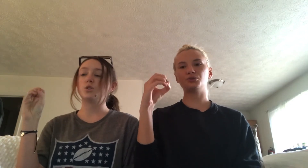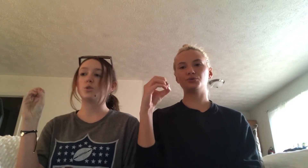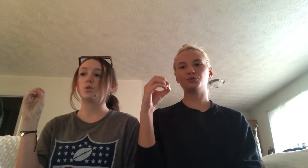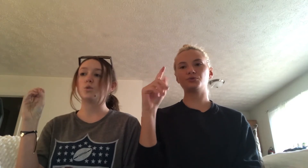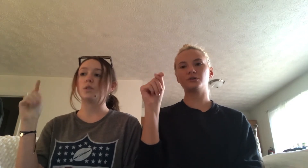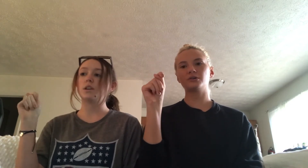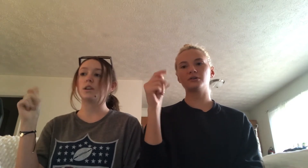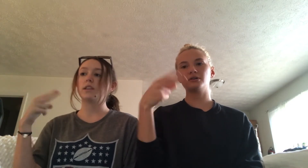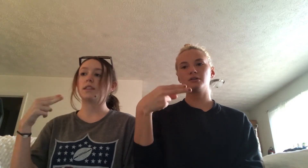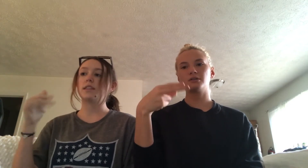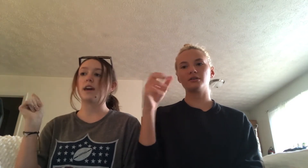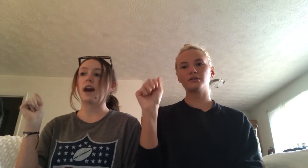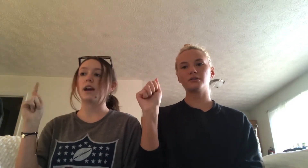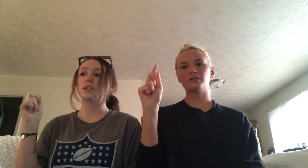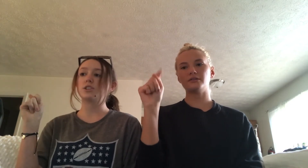Do That.